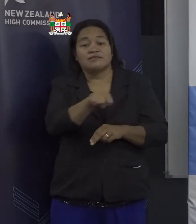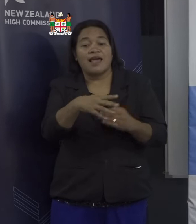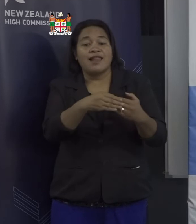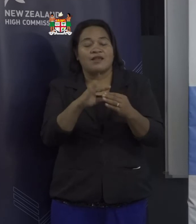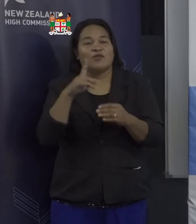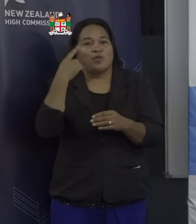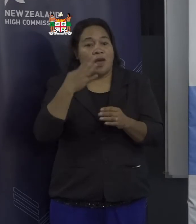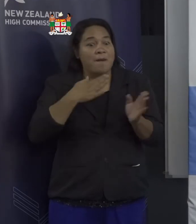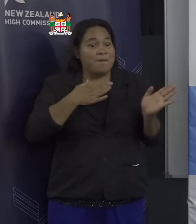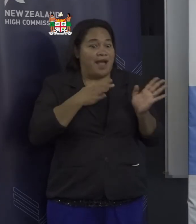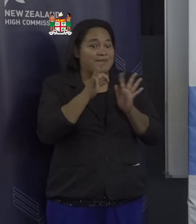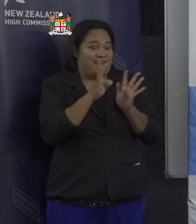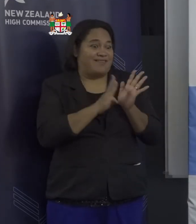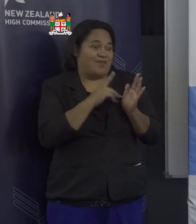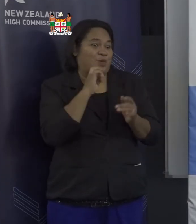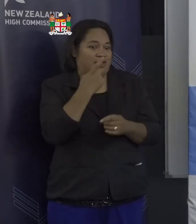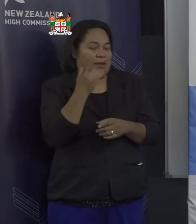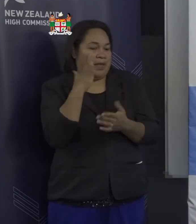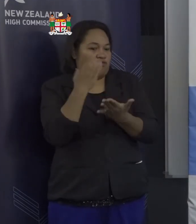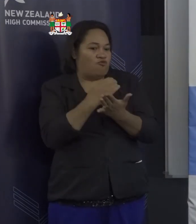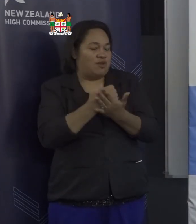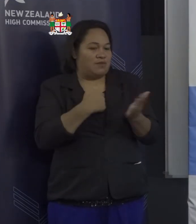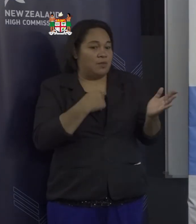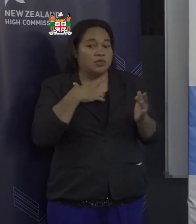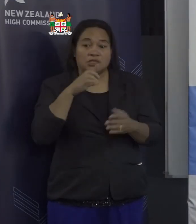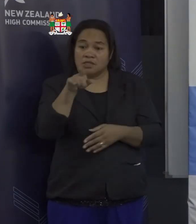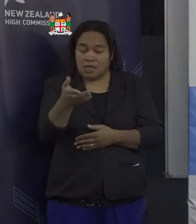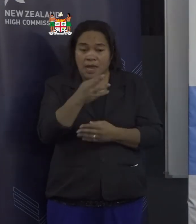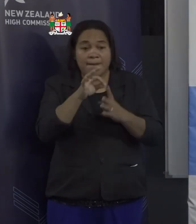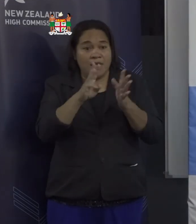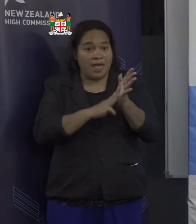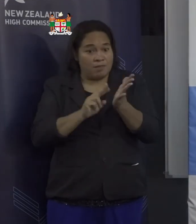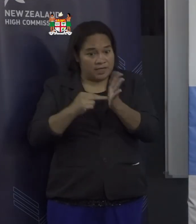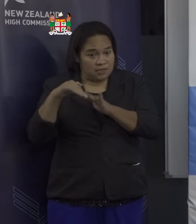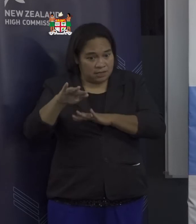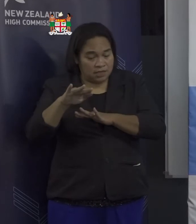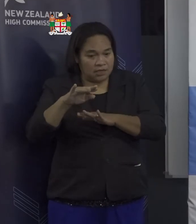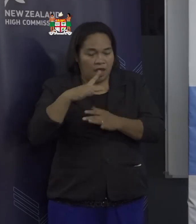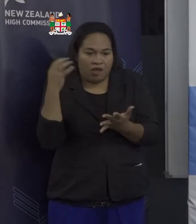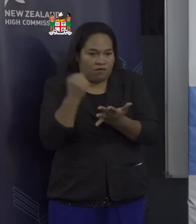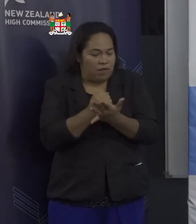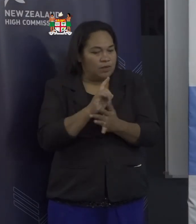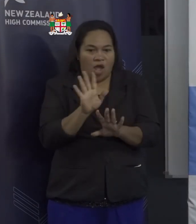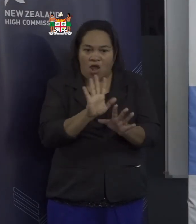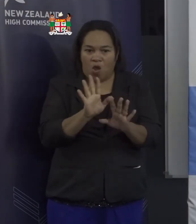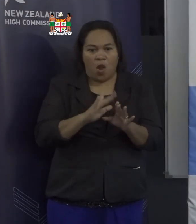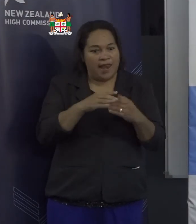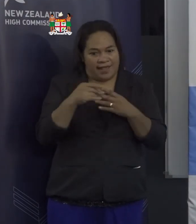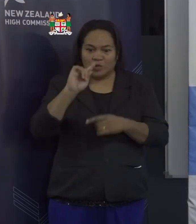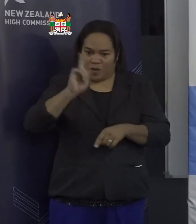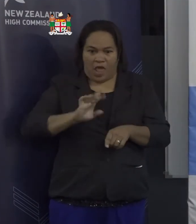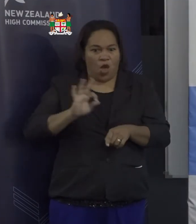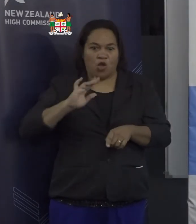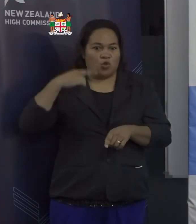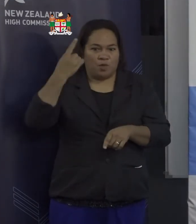Minister would correct me there because she firmly believes that our students are our leaders of today as well. And I have heard her